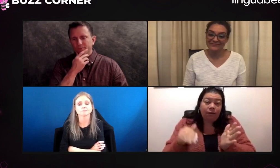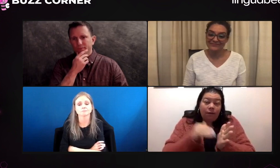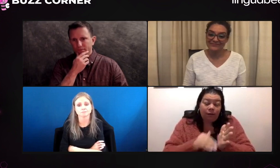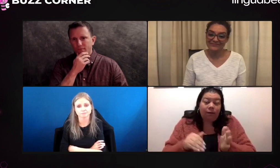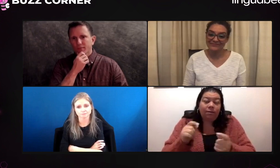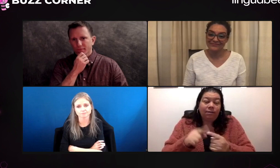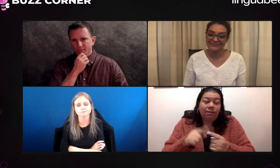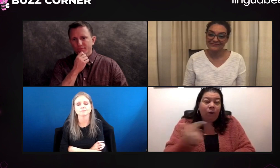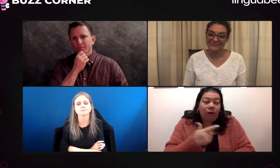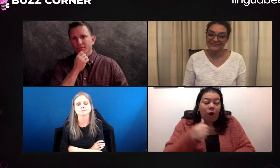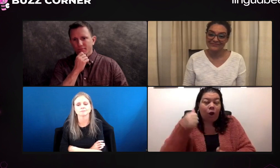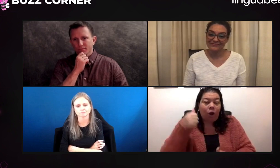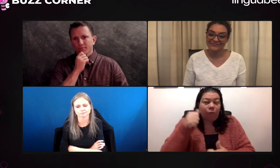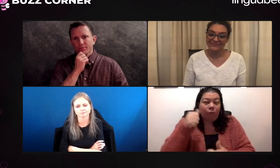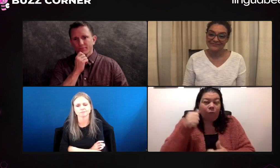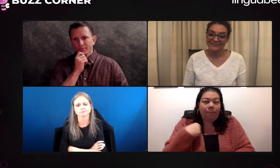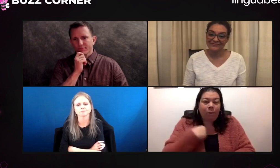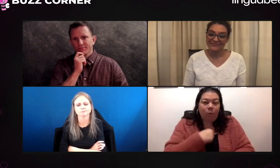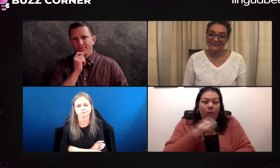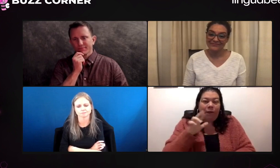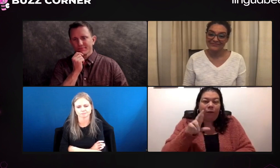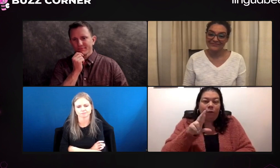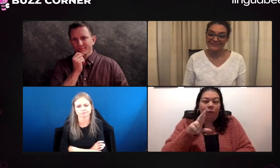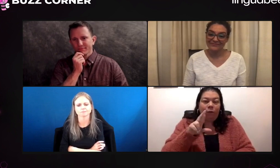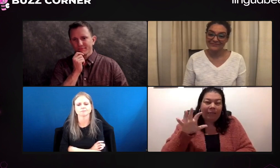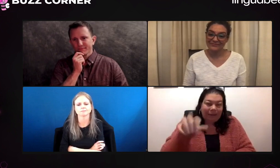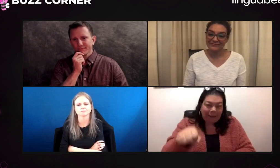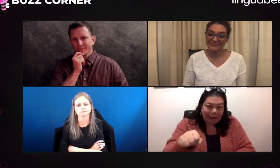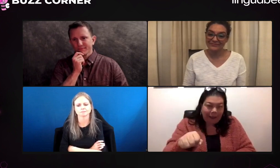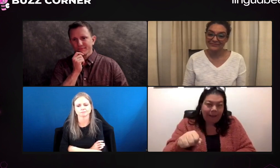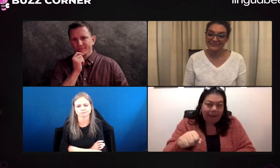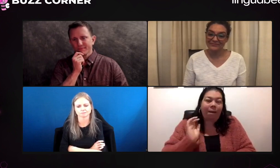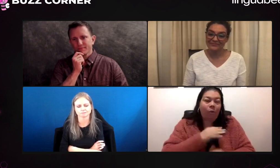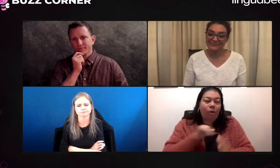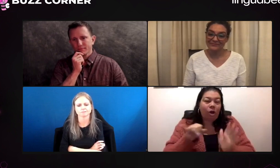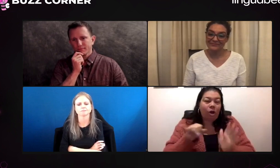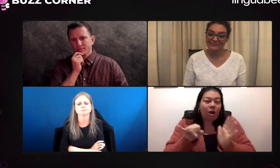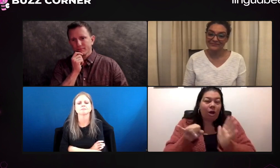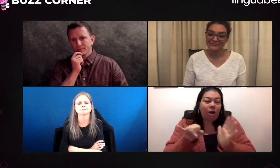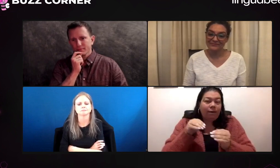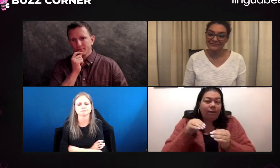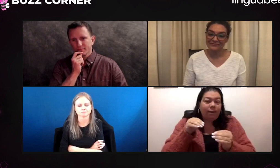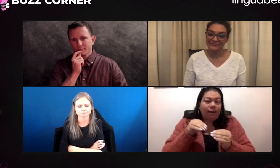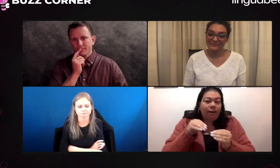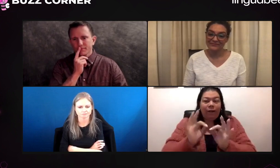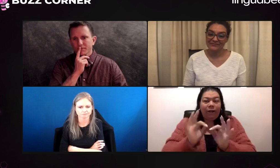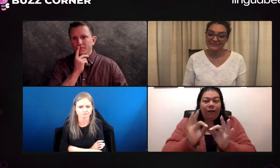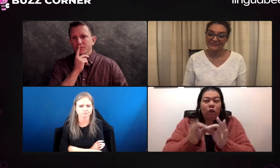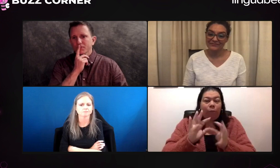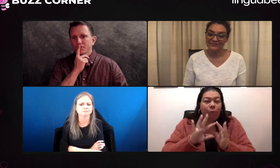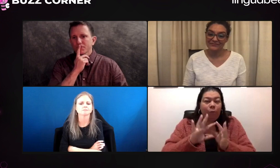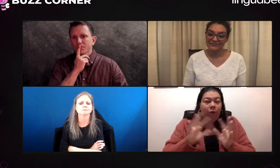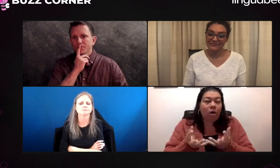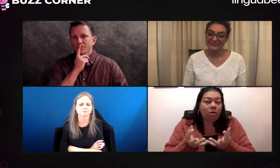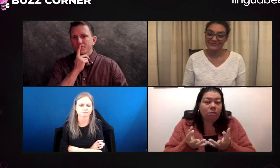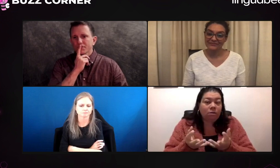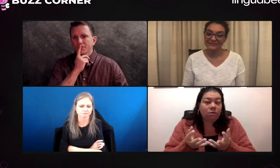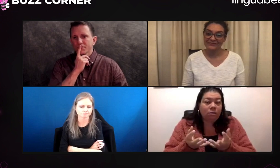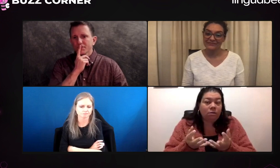to have. But this is something that happens pretty often. But we need to reclaim